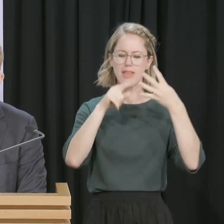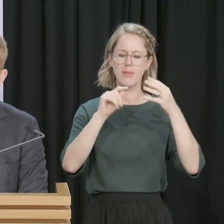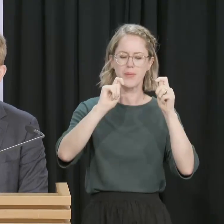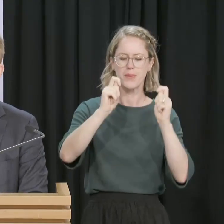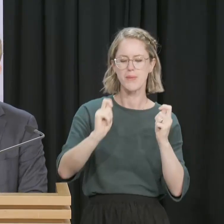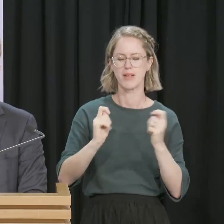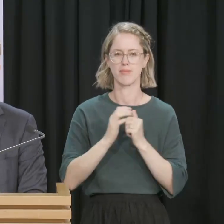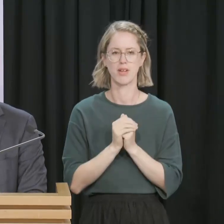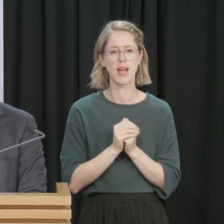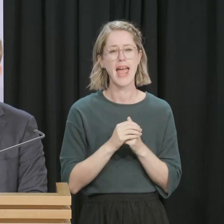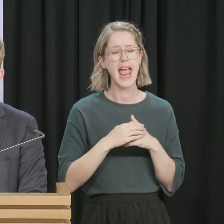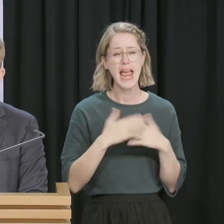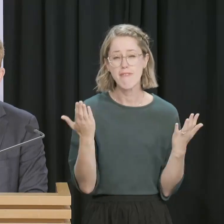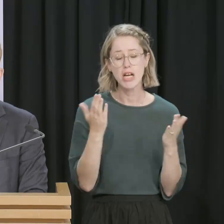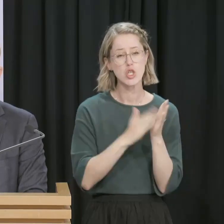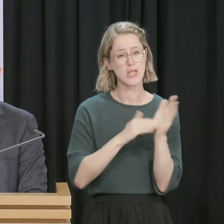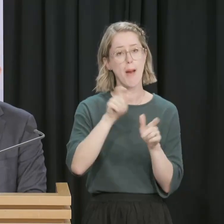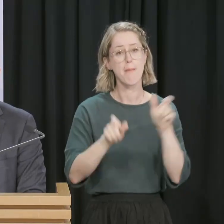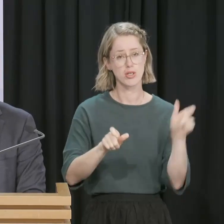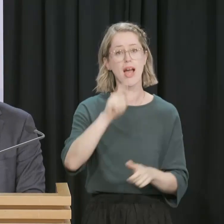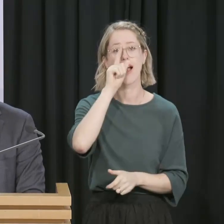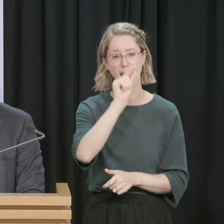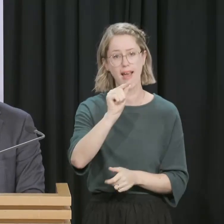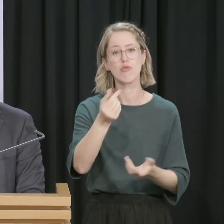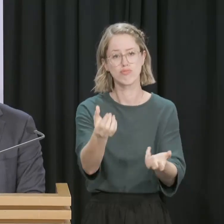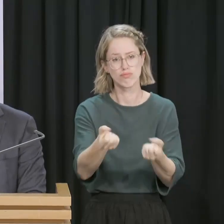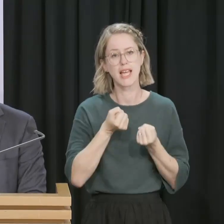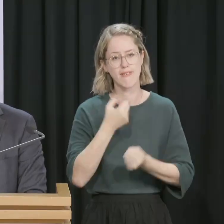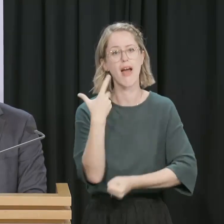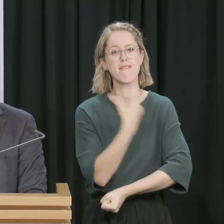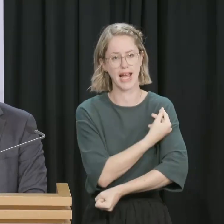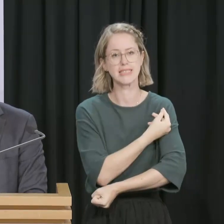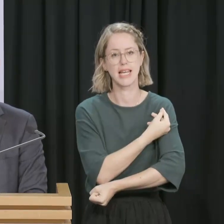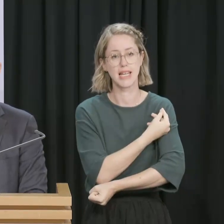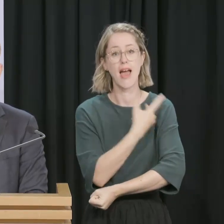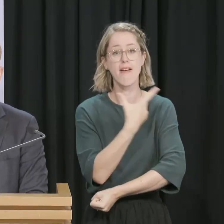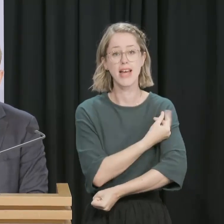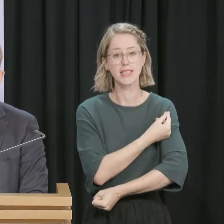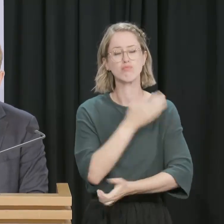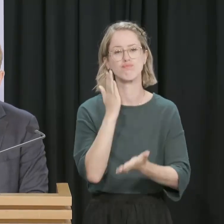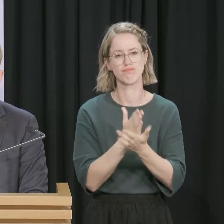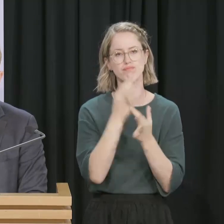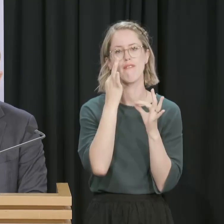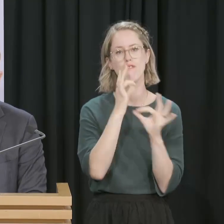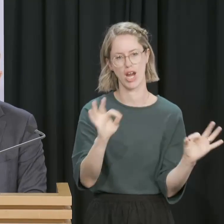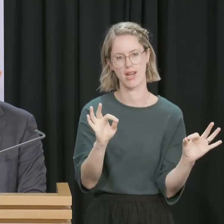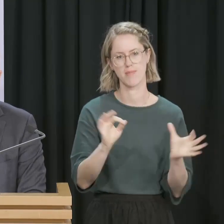that every New Zealander will be able to get a vaccine and that the vaccine will be free.